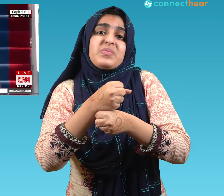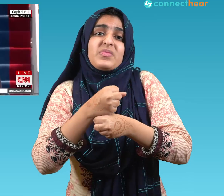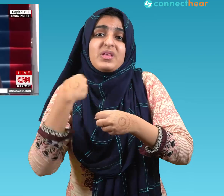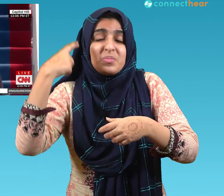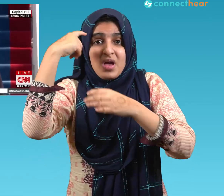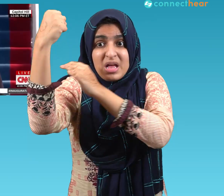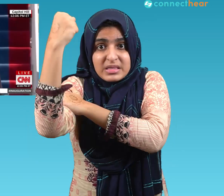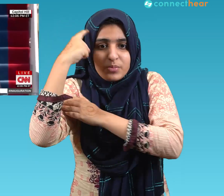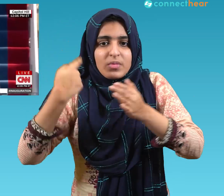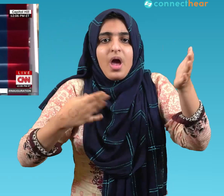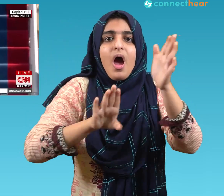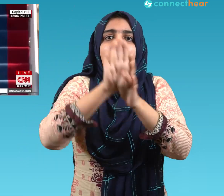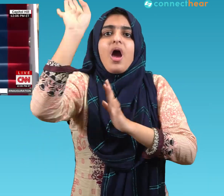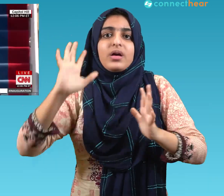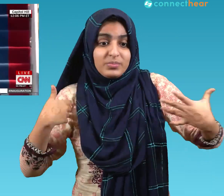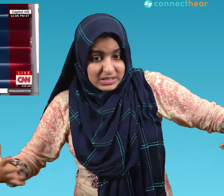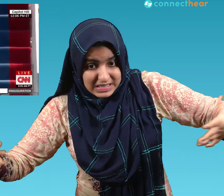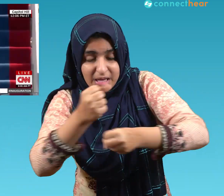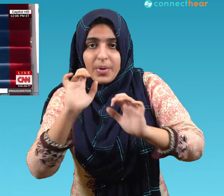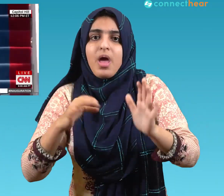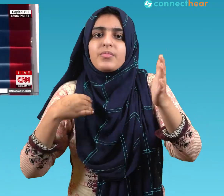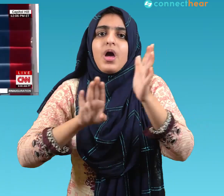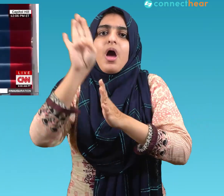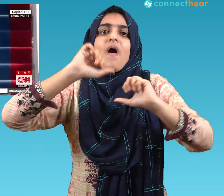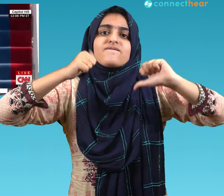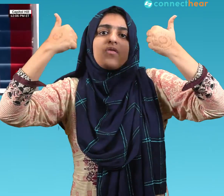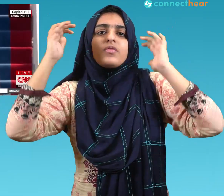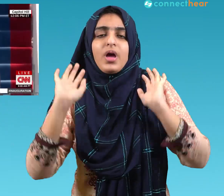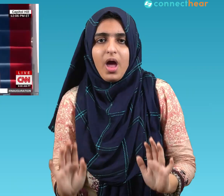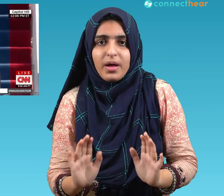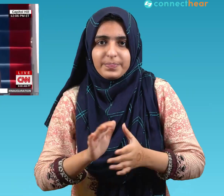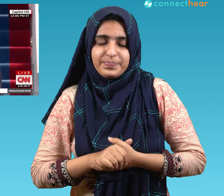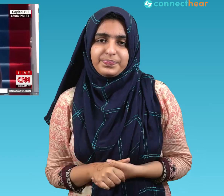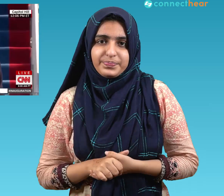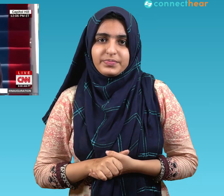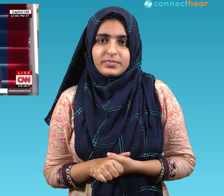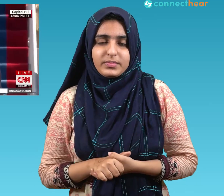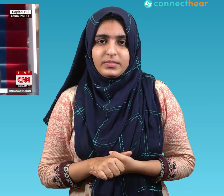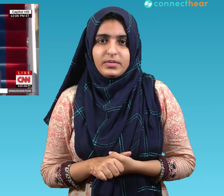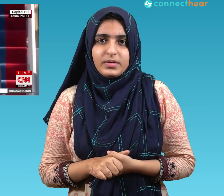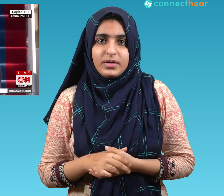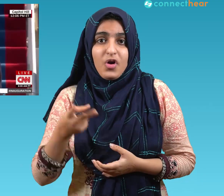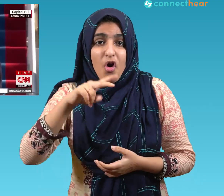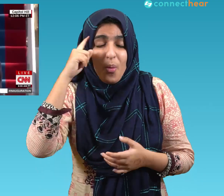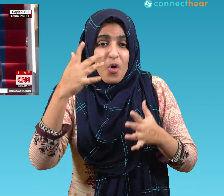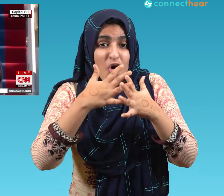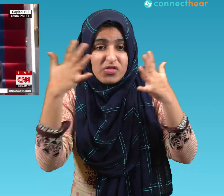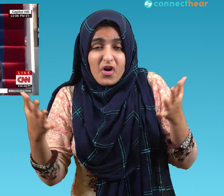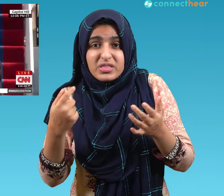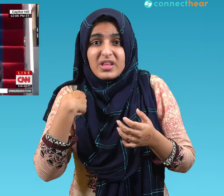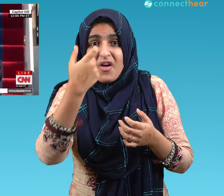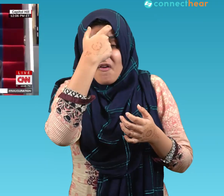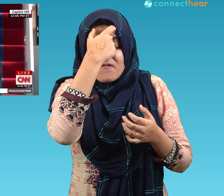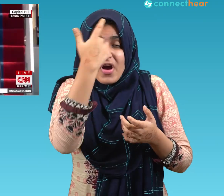our strength to persevere through this dark winter. We're entering what may be the toughest and deadliest period